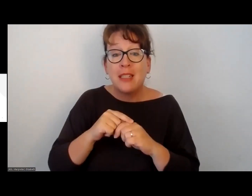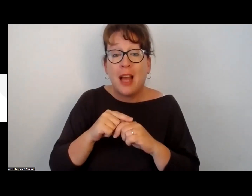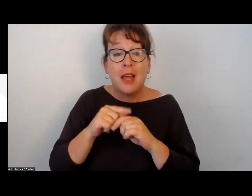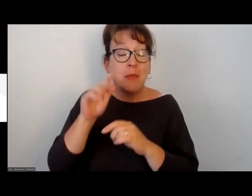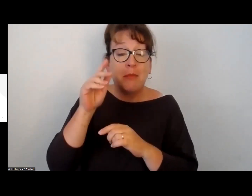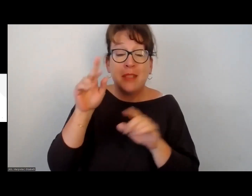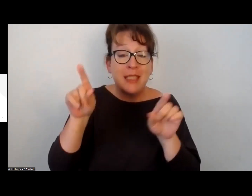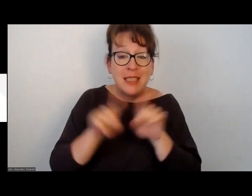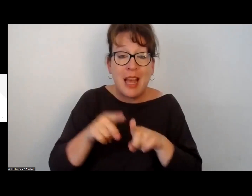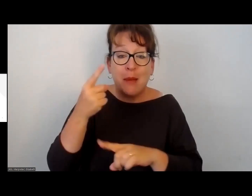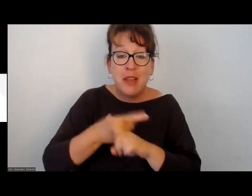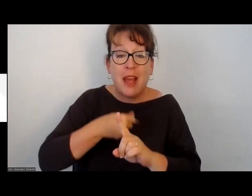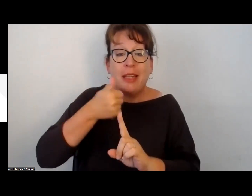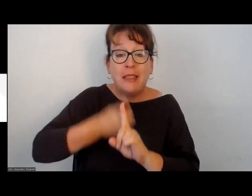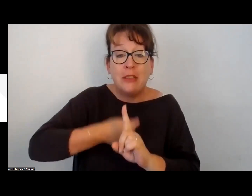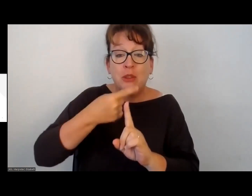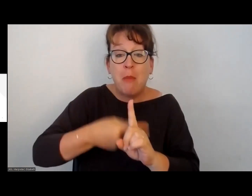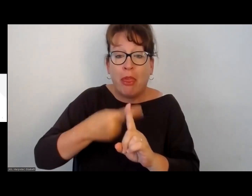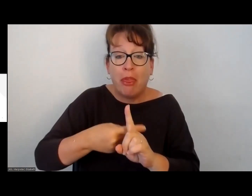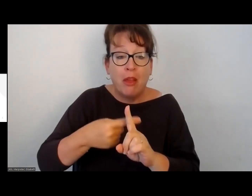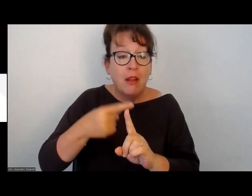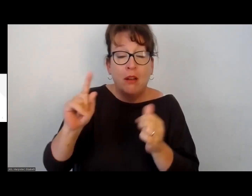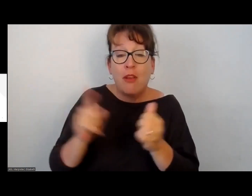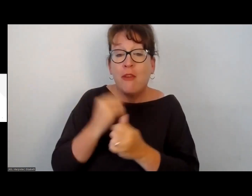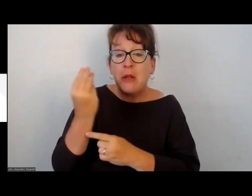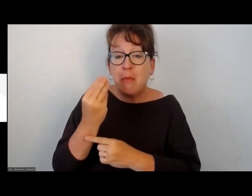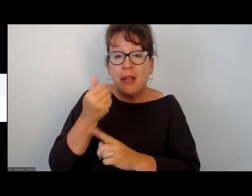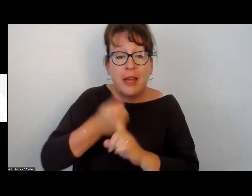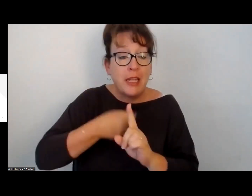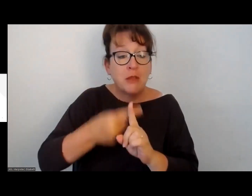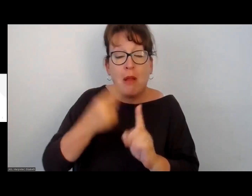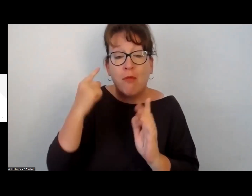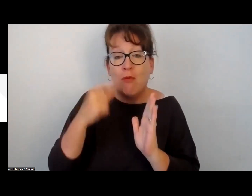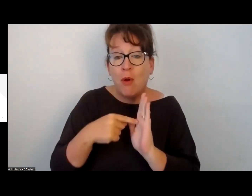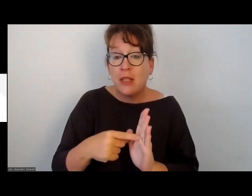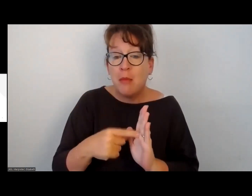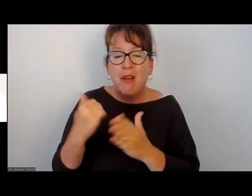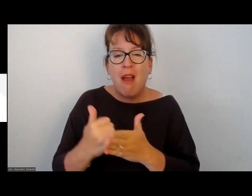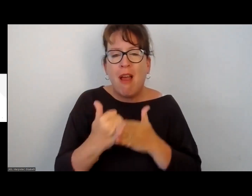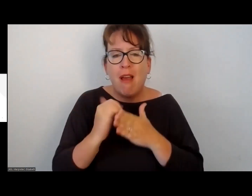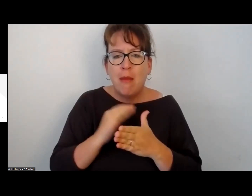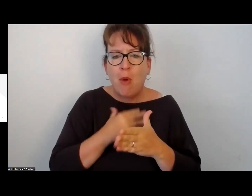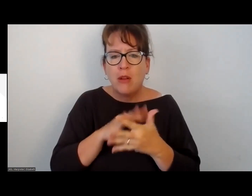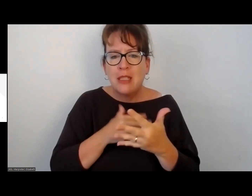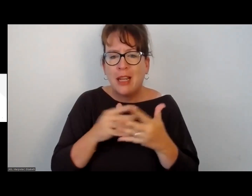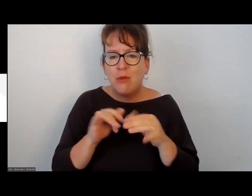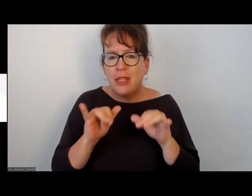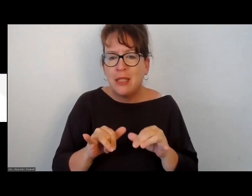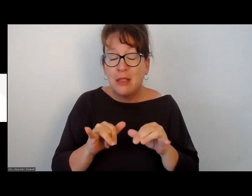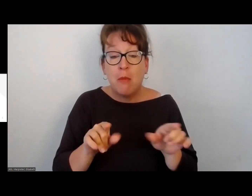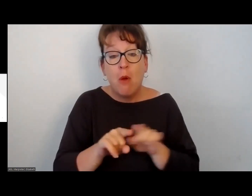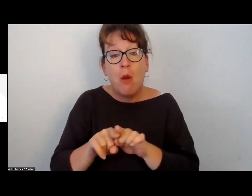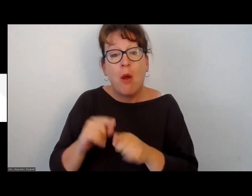would also help us make sure that we know where we'll be in 4 months, and so that our ERG, who helps us